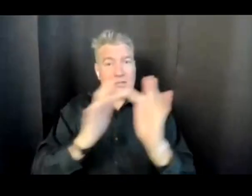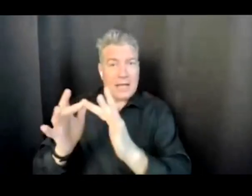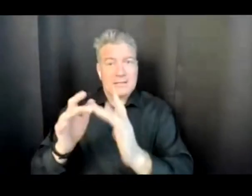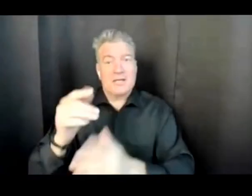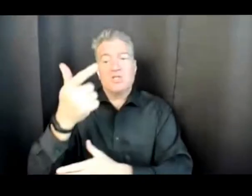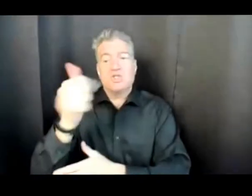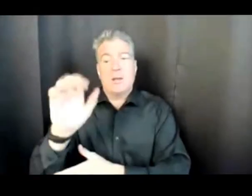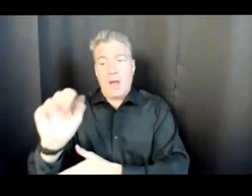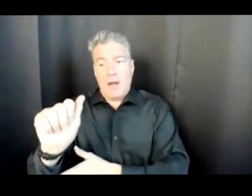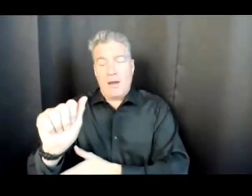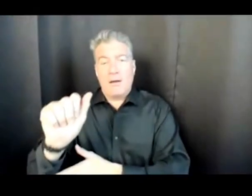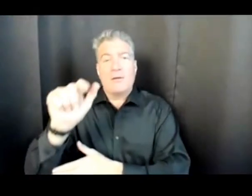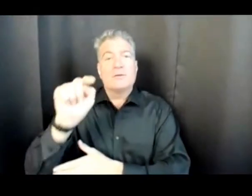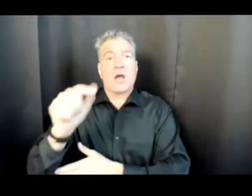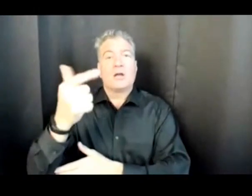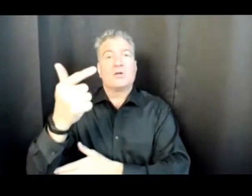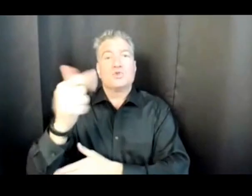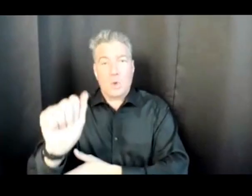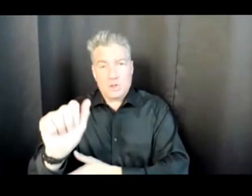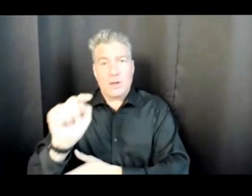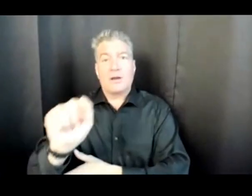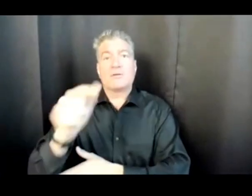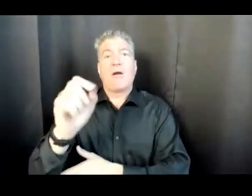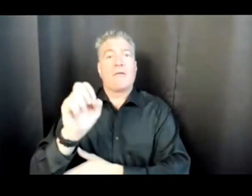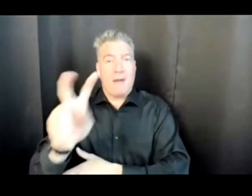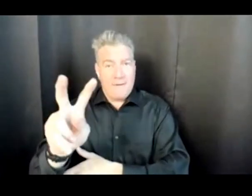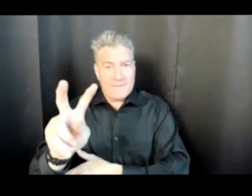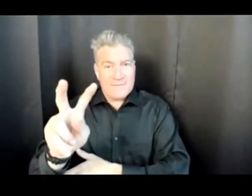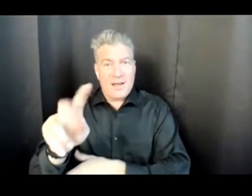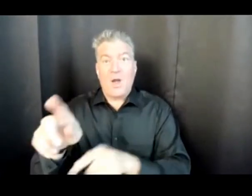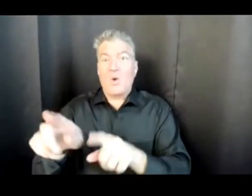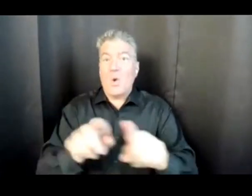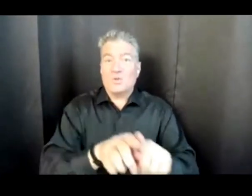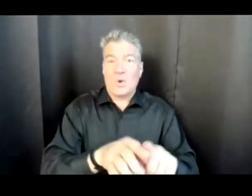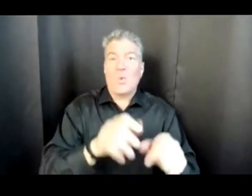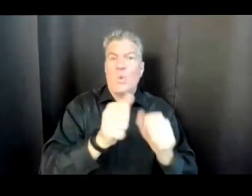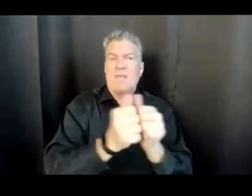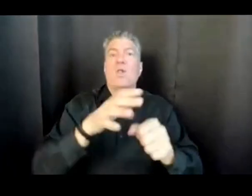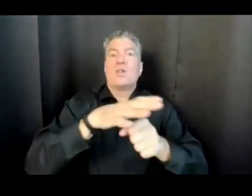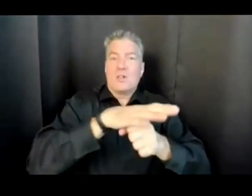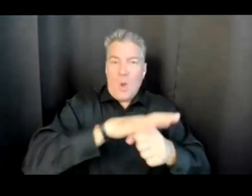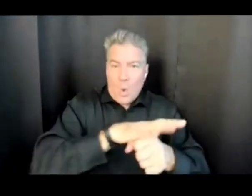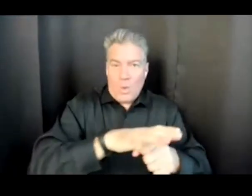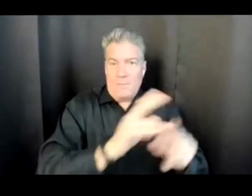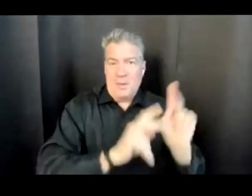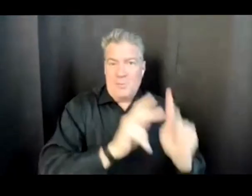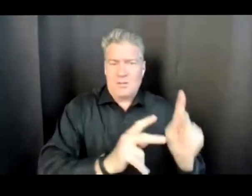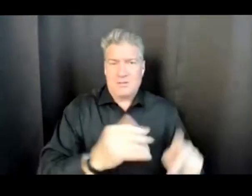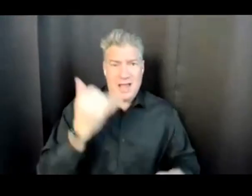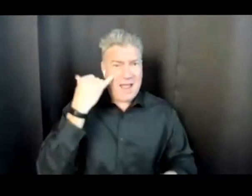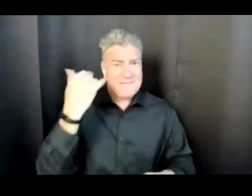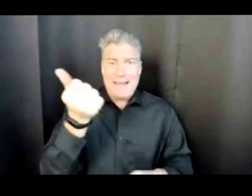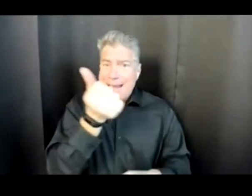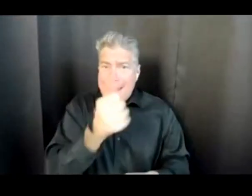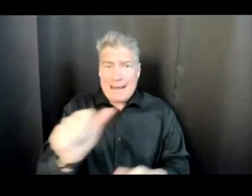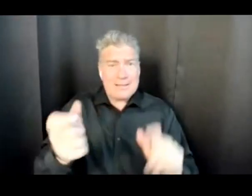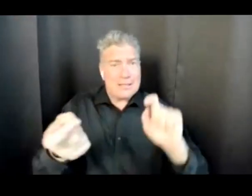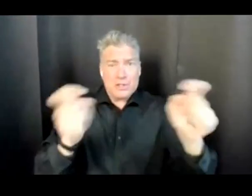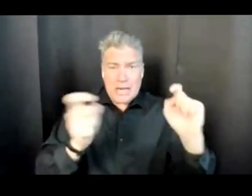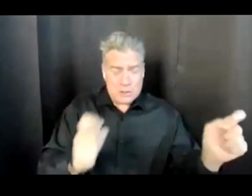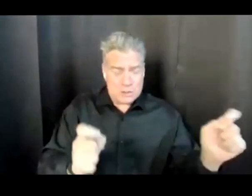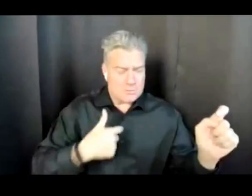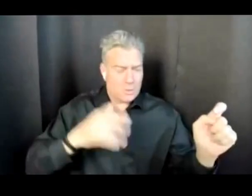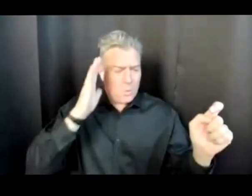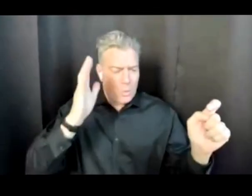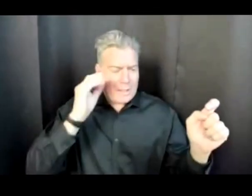gema.georgia.gov, through our social media, and directly with local officials. If conditions change, we'll make sure the public knows right away.